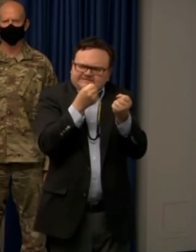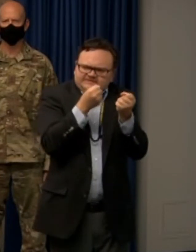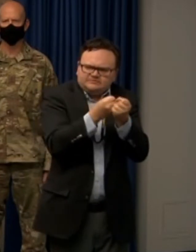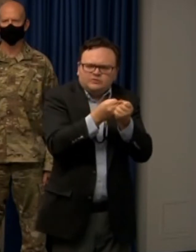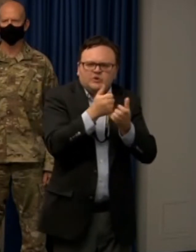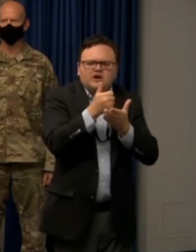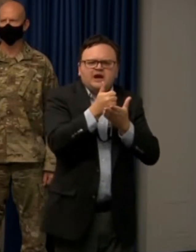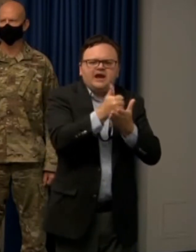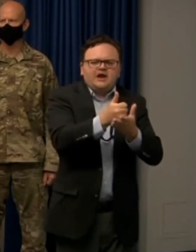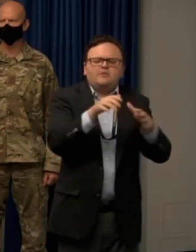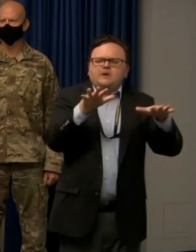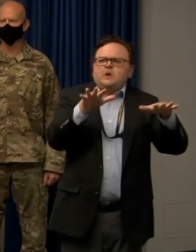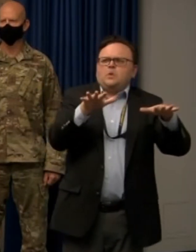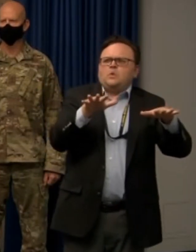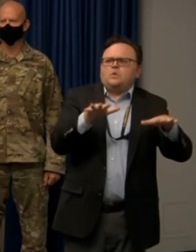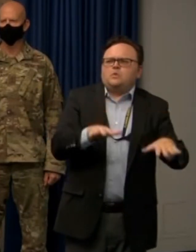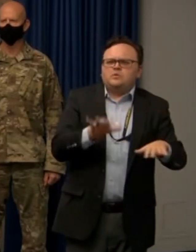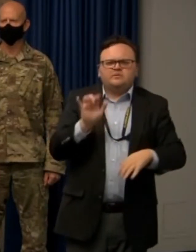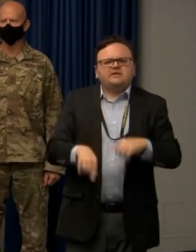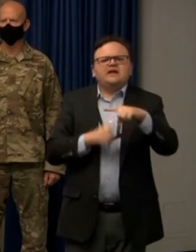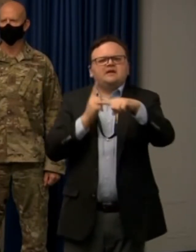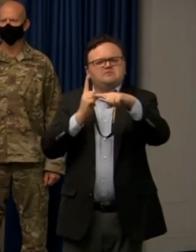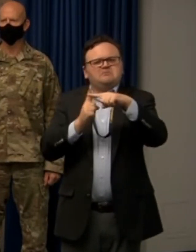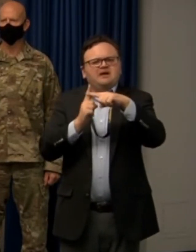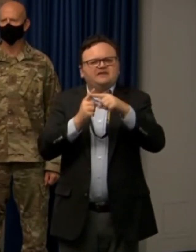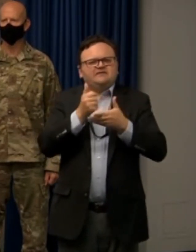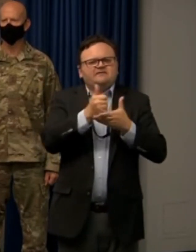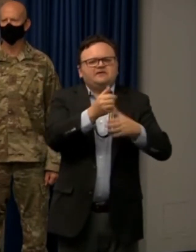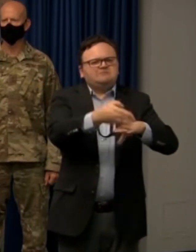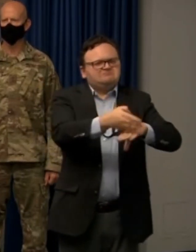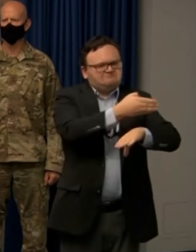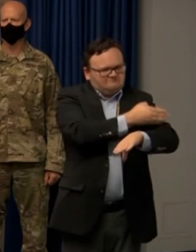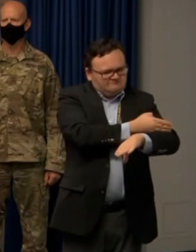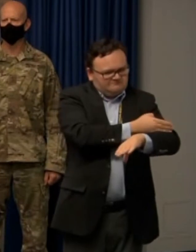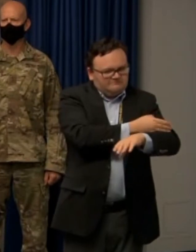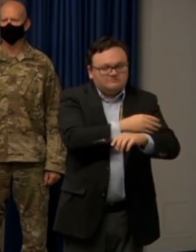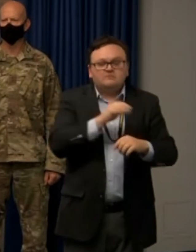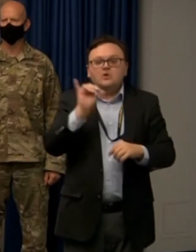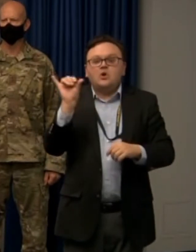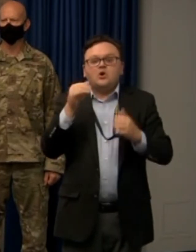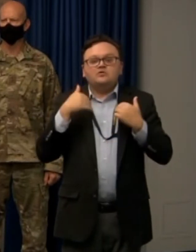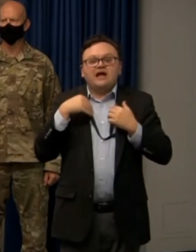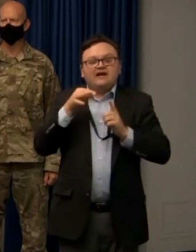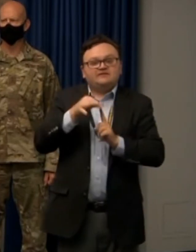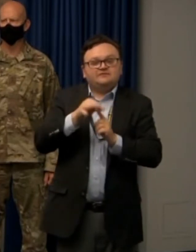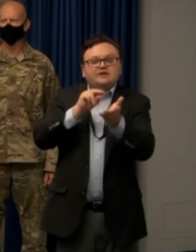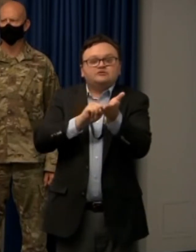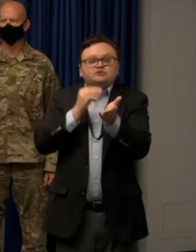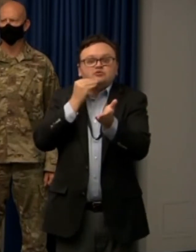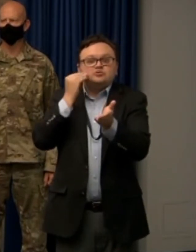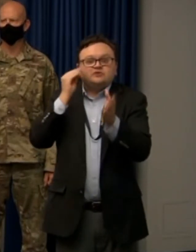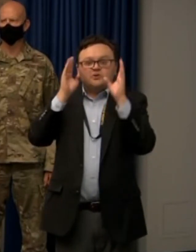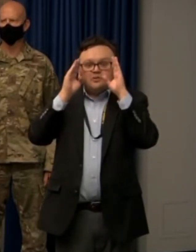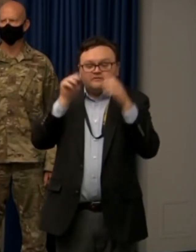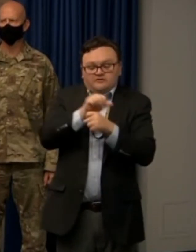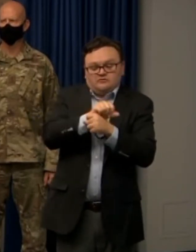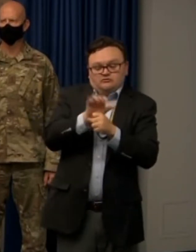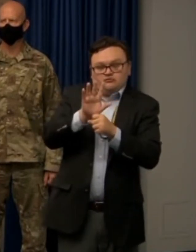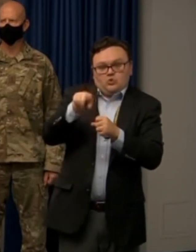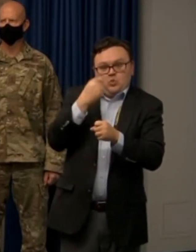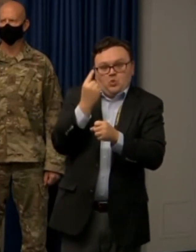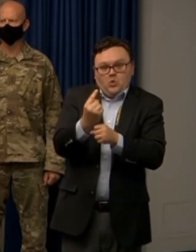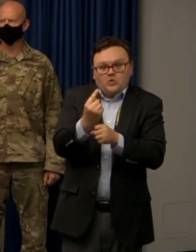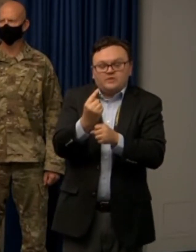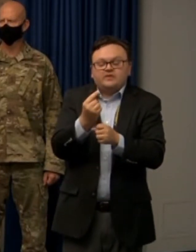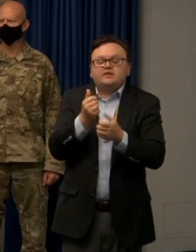I think that that's been a big positive. And then being able to have our COVID-only nursing facilities to be able to support our long-term